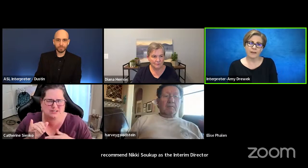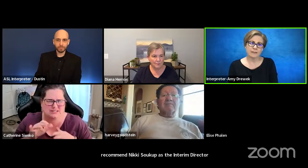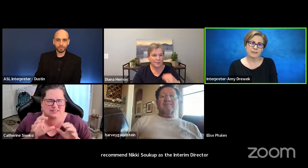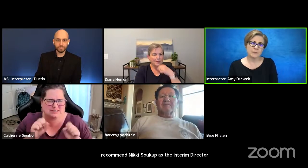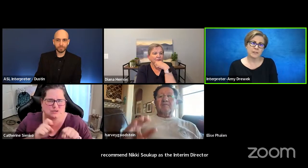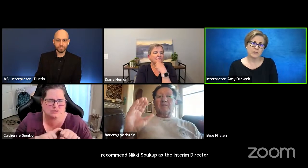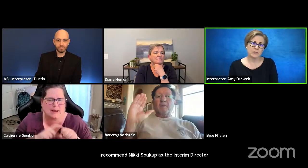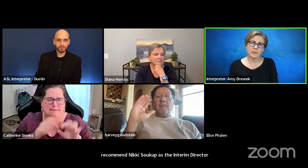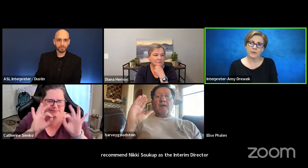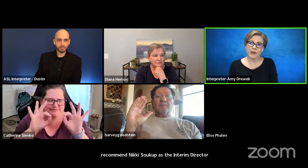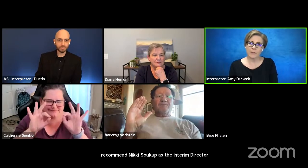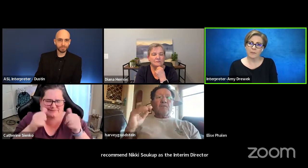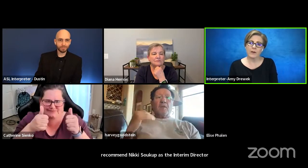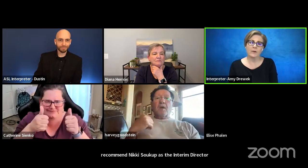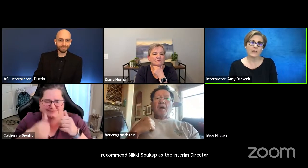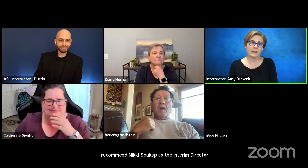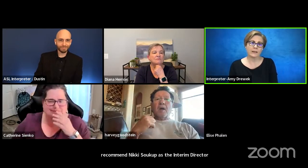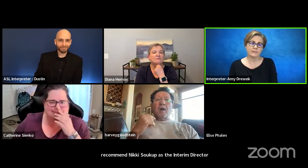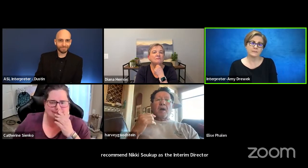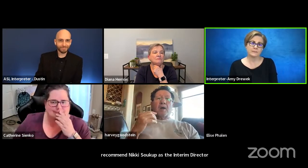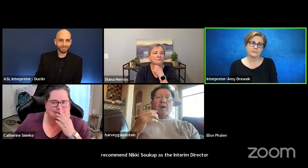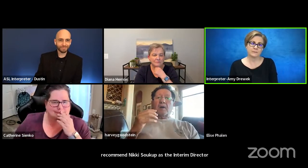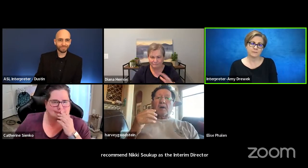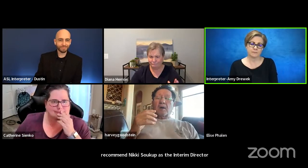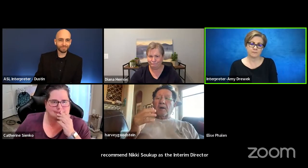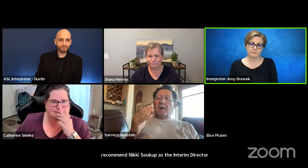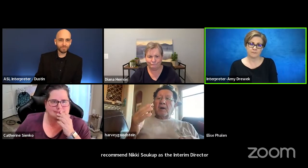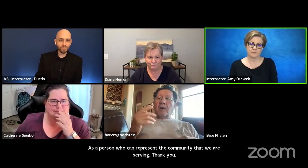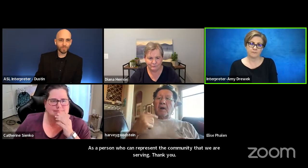I know that you're having some issues with your camera. Okay,